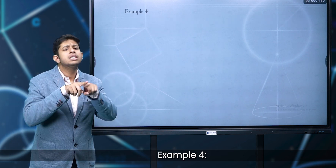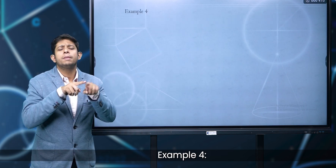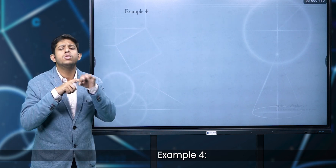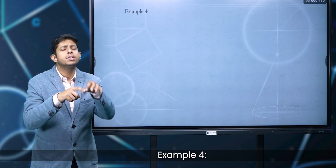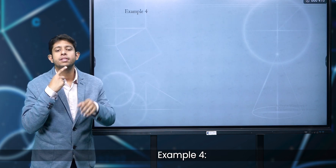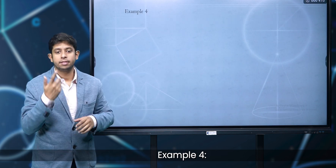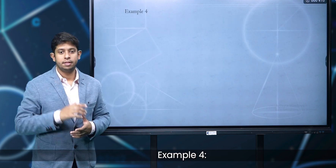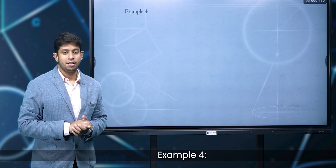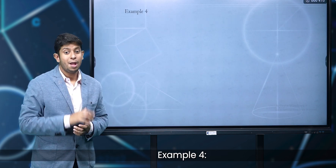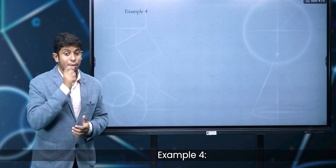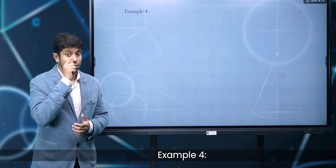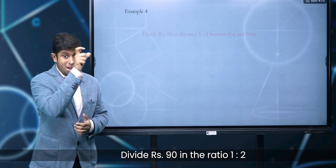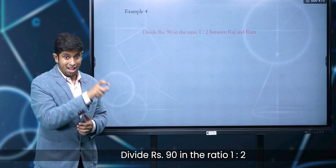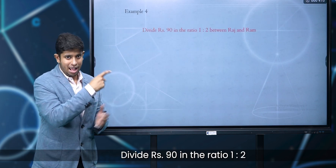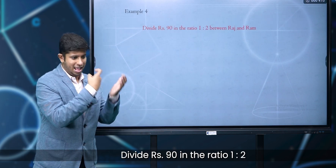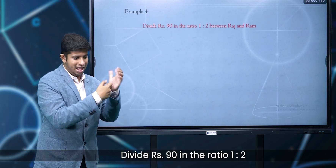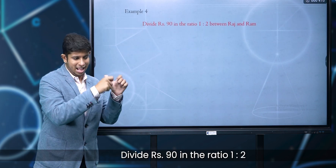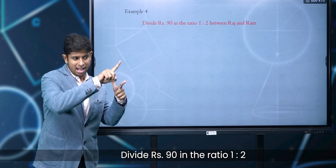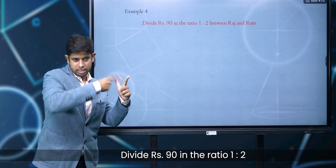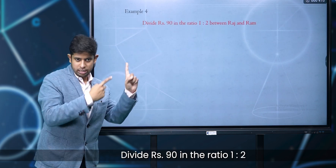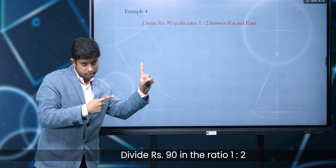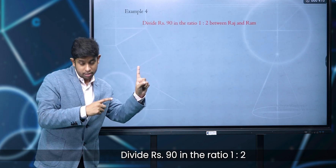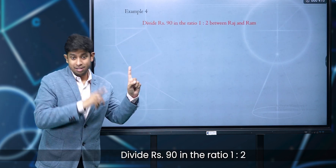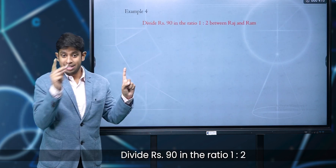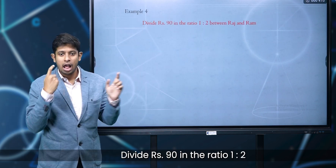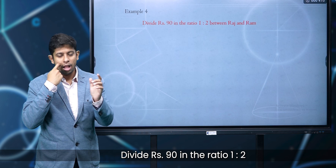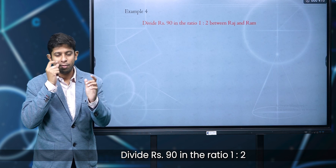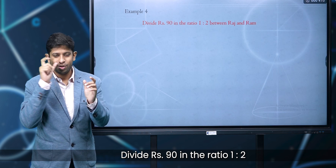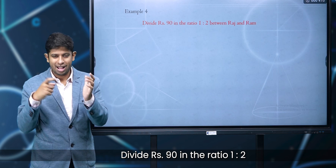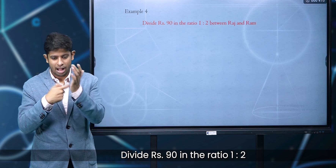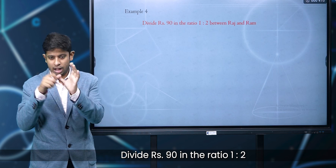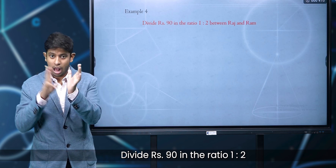Example 4. Divide rupees 90 in the ratio 1:2